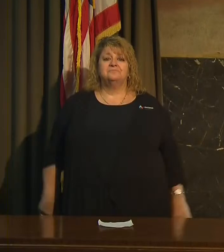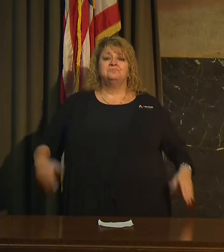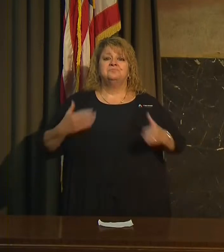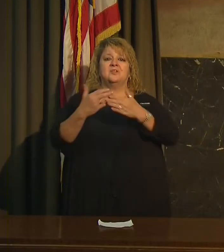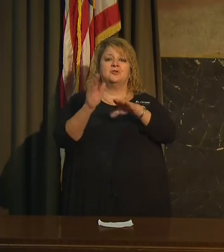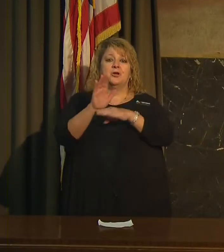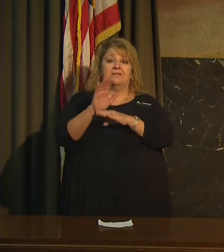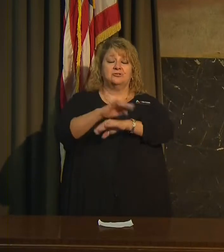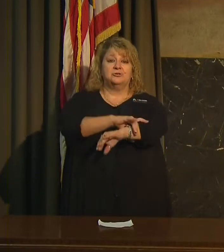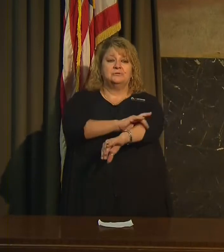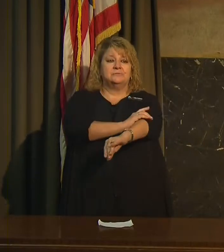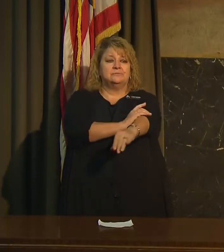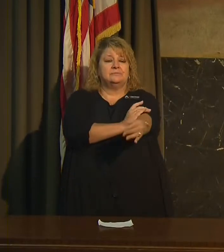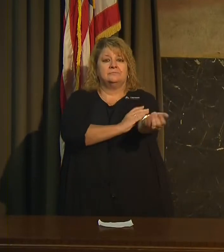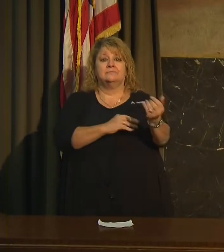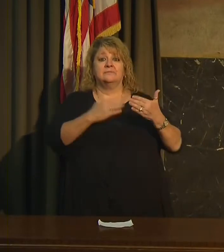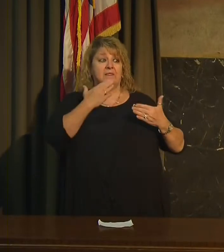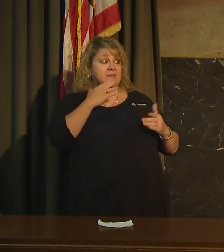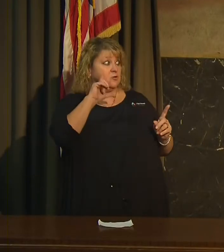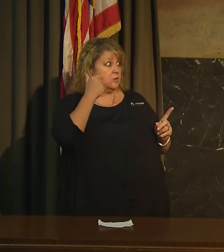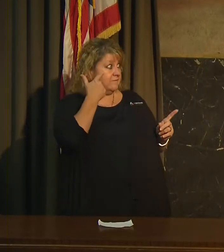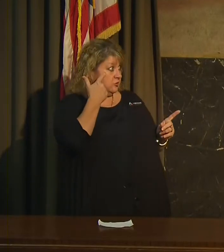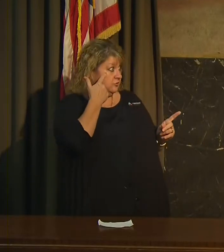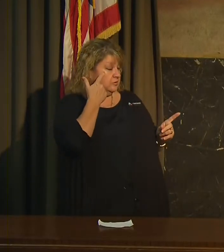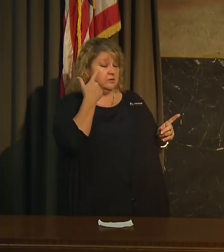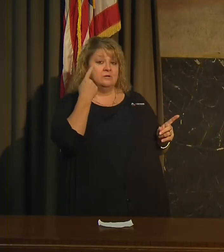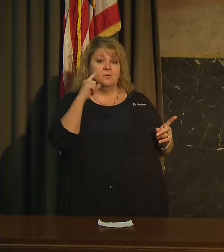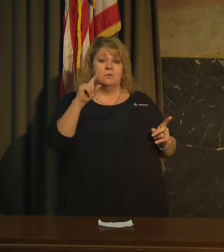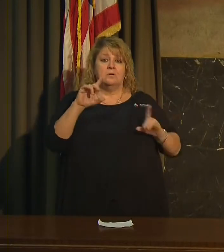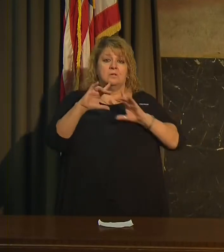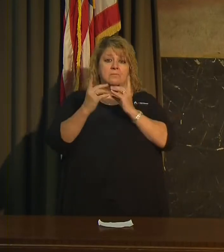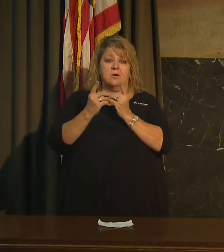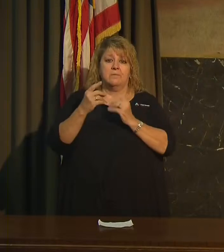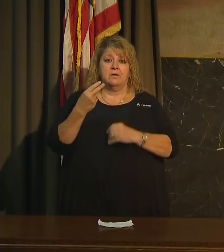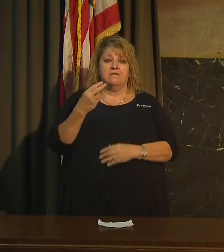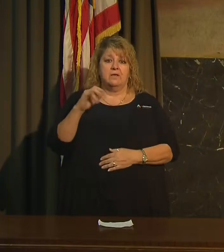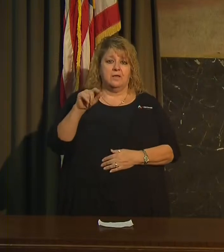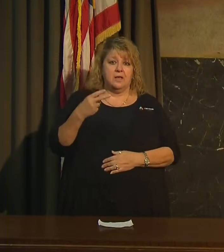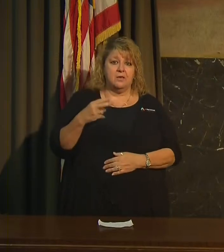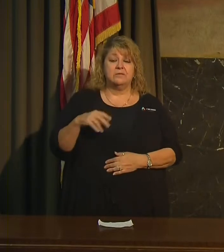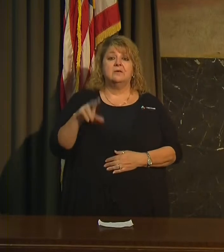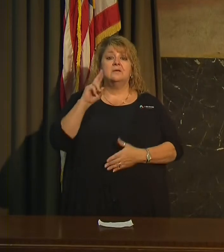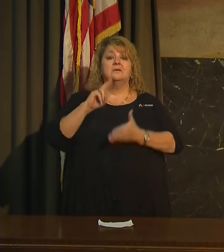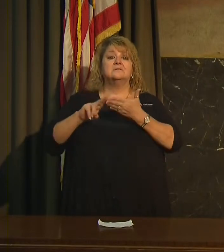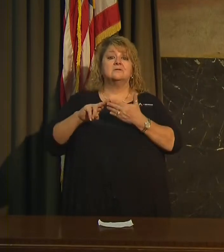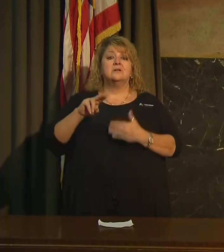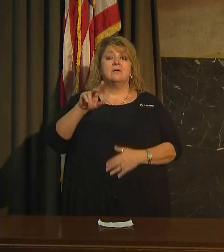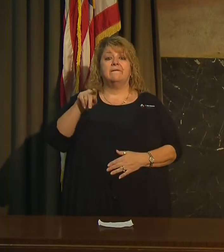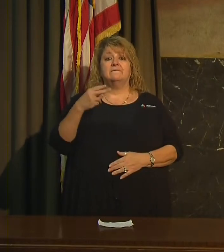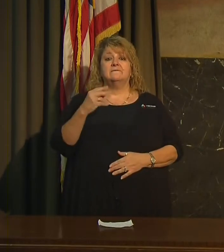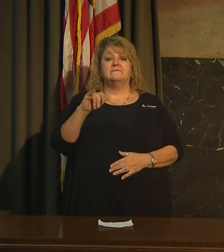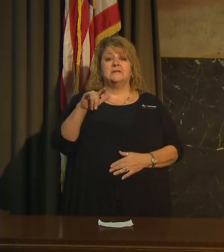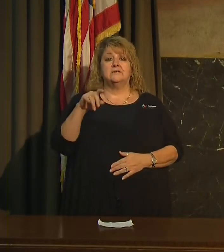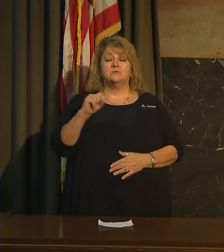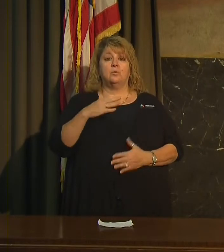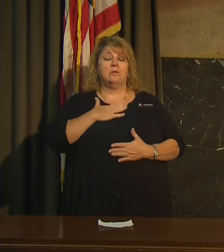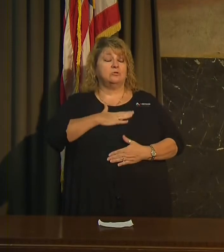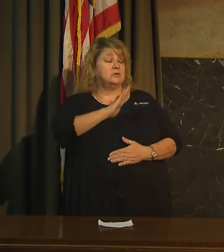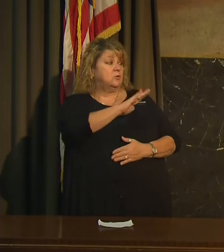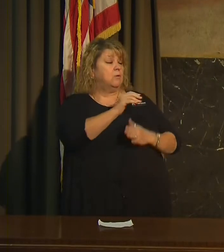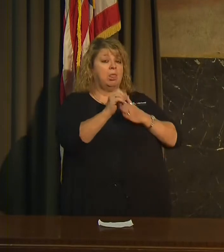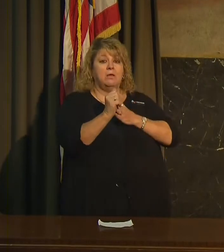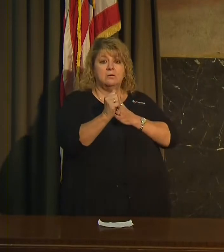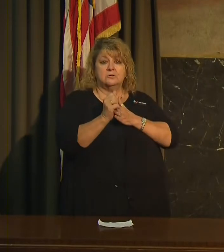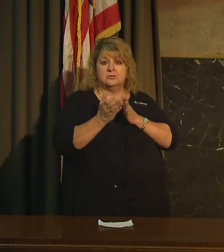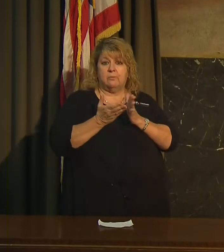Good afternoon. Thank you, Governor, on behalf of the Department of Health and Secretary Phillips, and thank you for your leadership. Now and